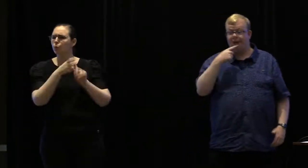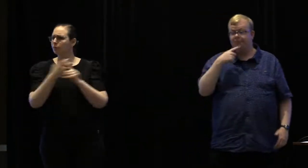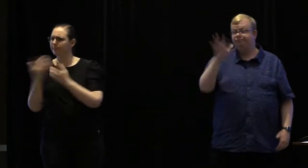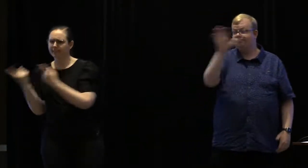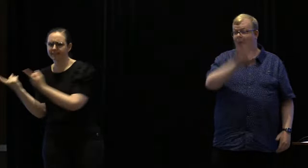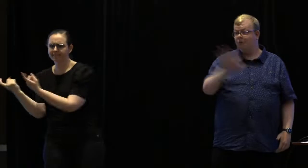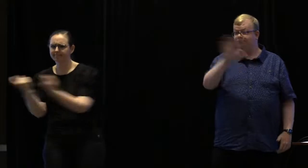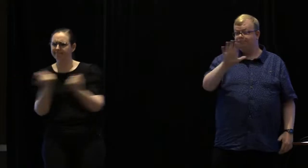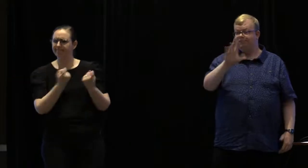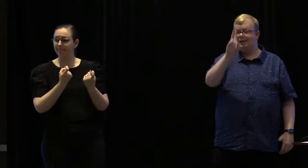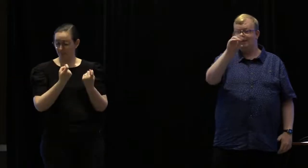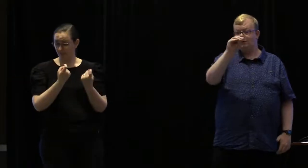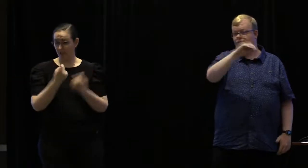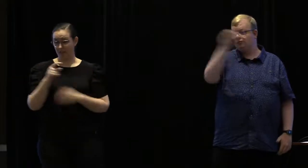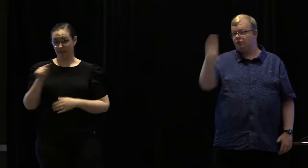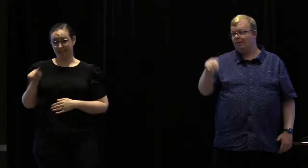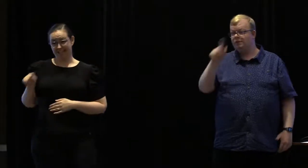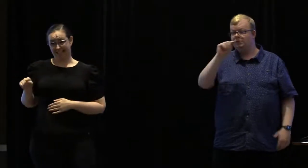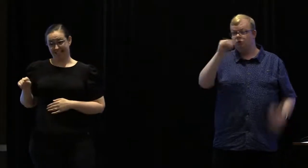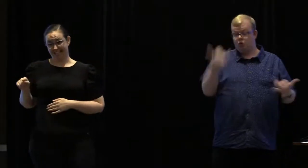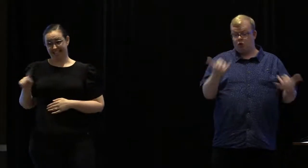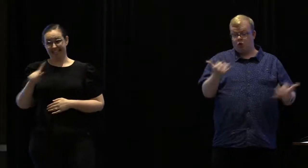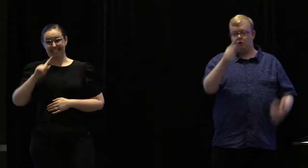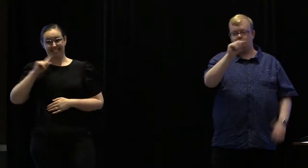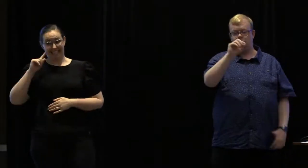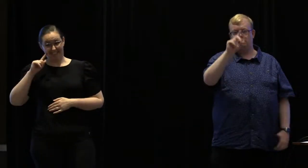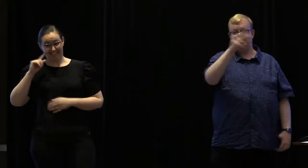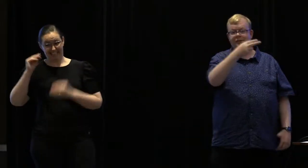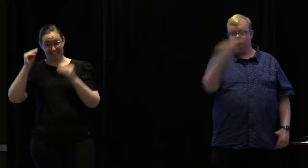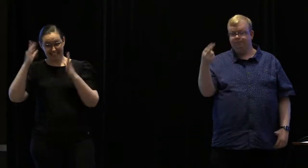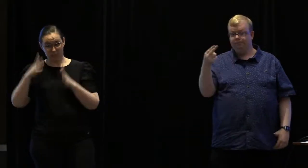of teachers of the deaf and hard of hearing, and they said about